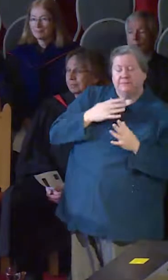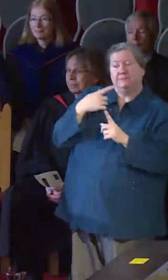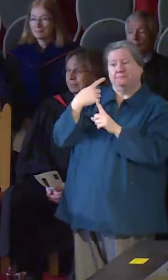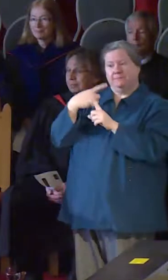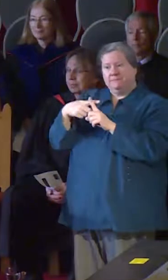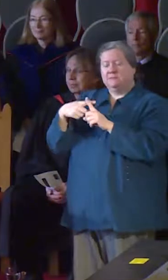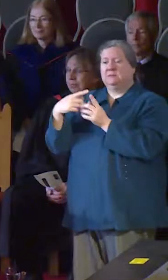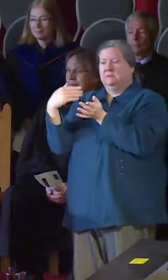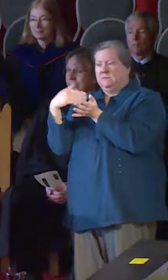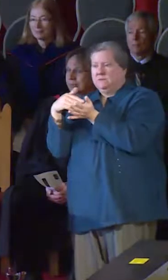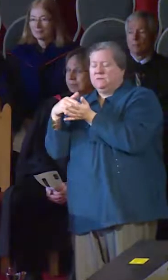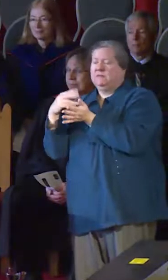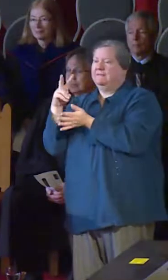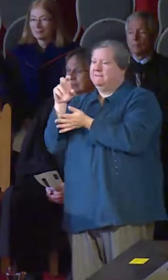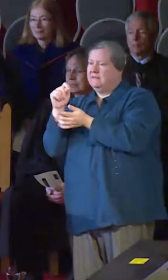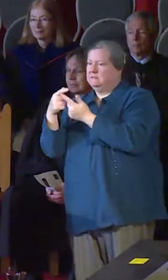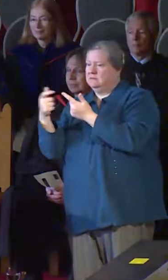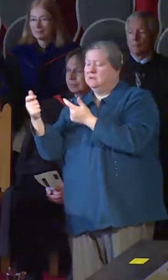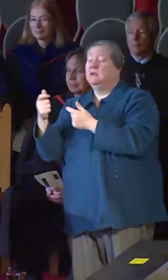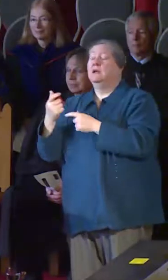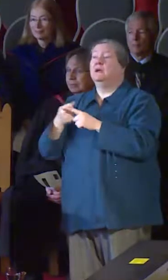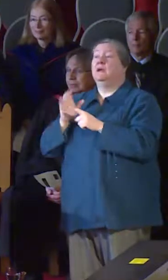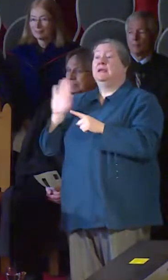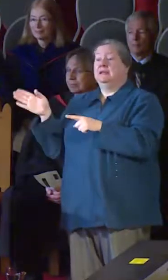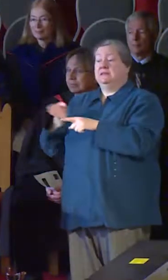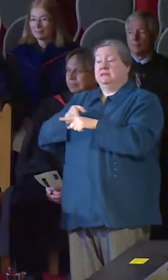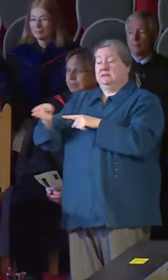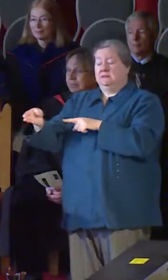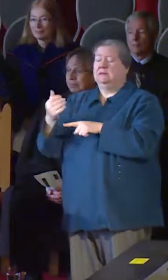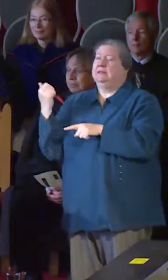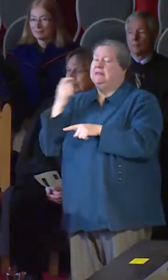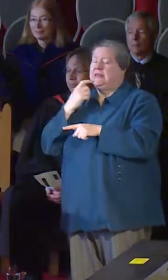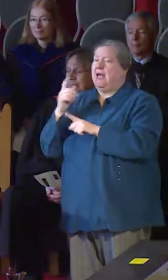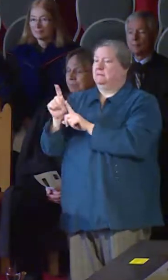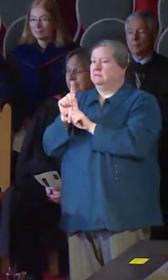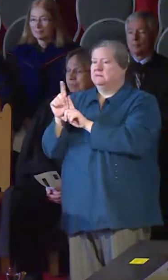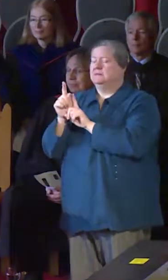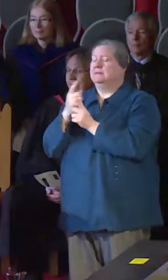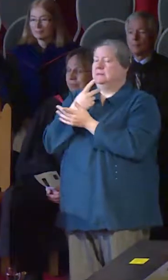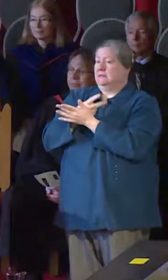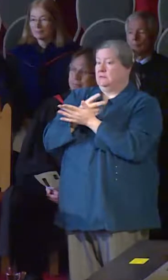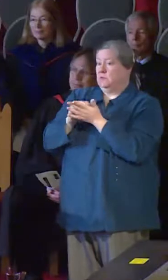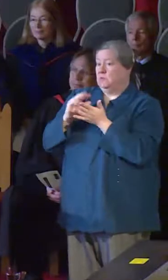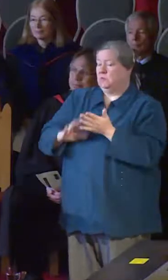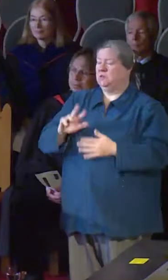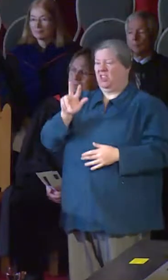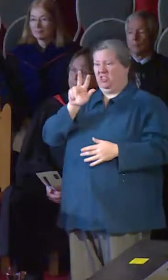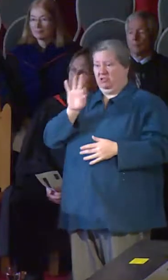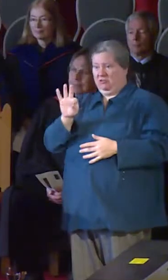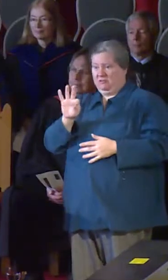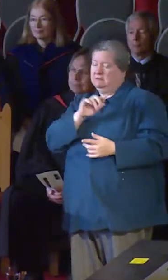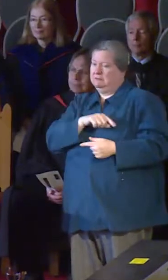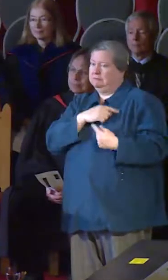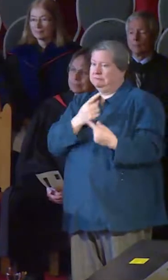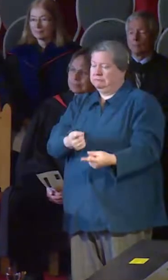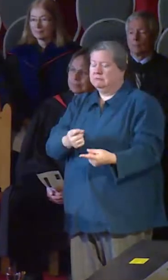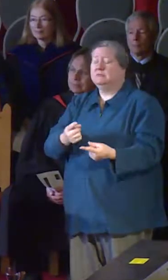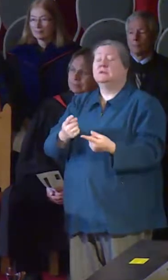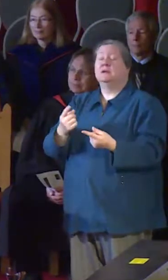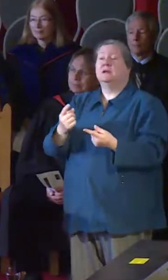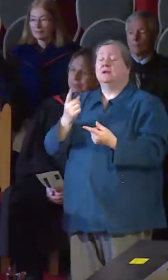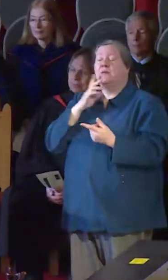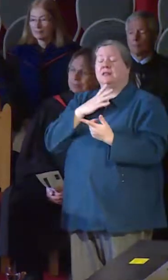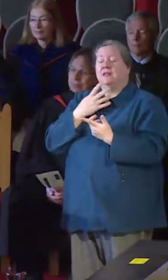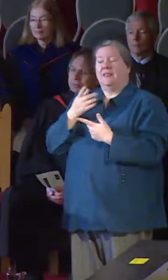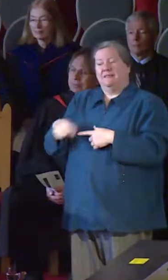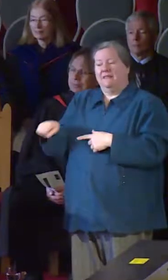the span of Dr. Prescott's career, he has mentored 39 graduate students who have been inspired by his creative teaching,